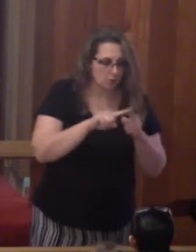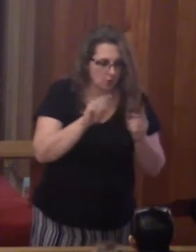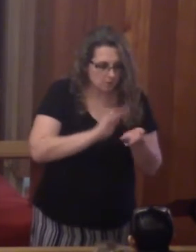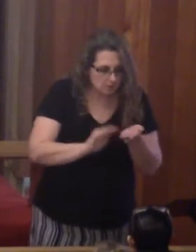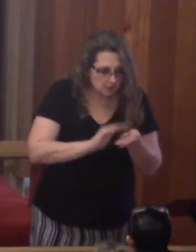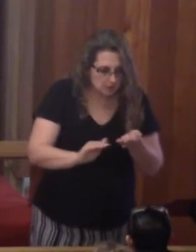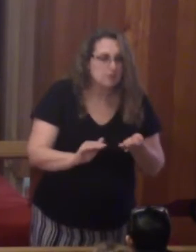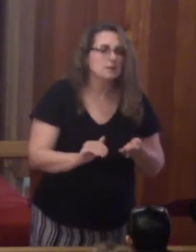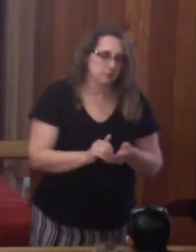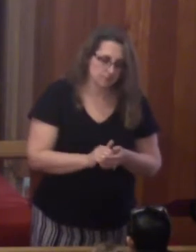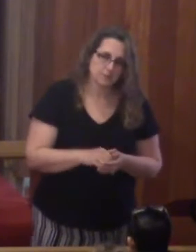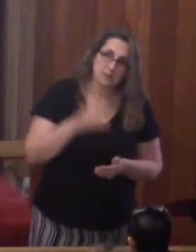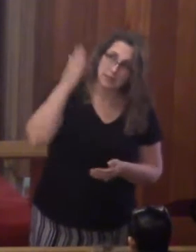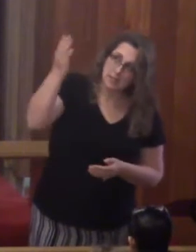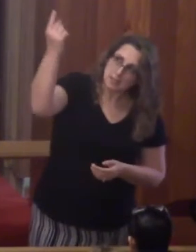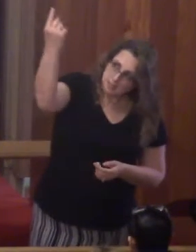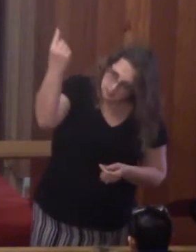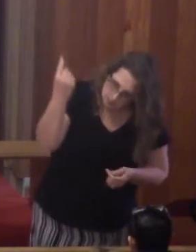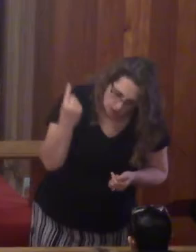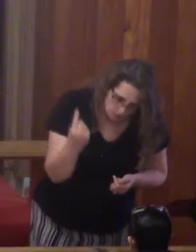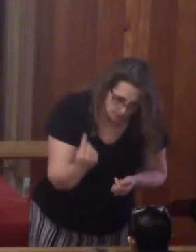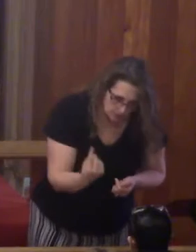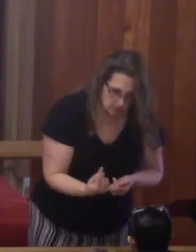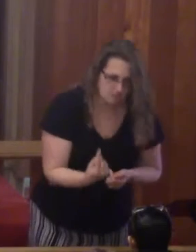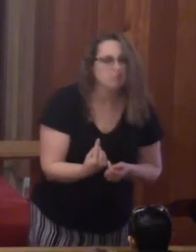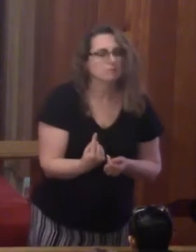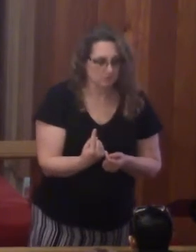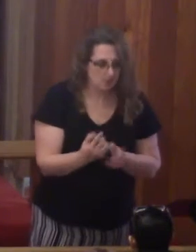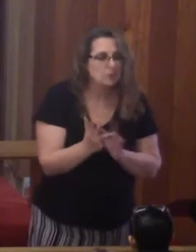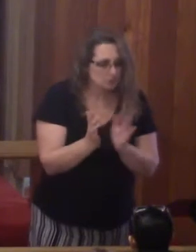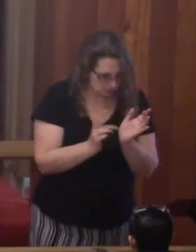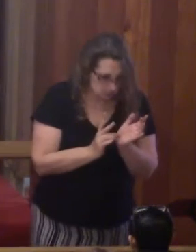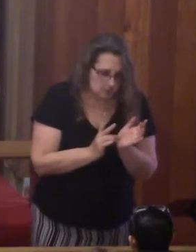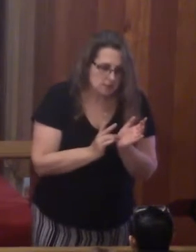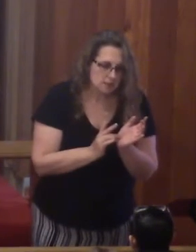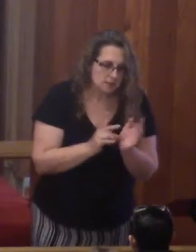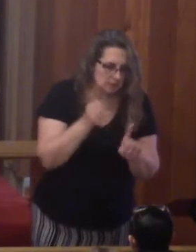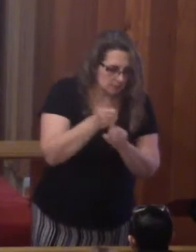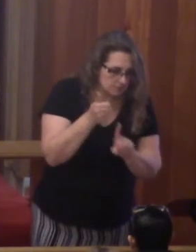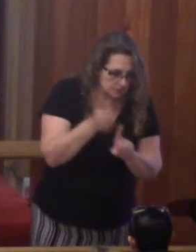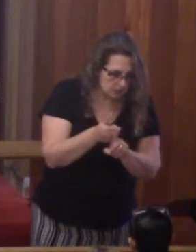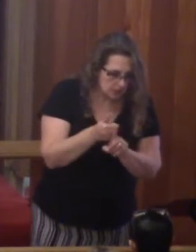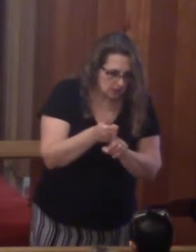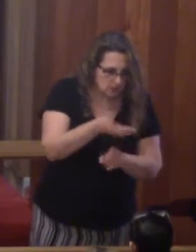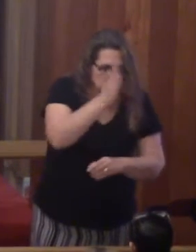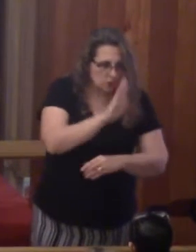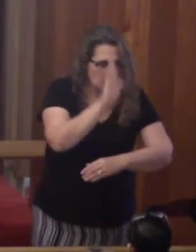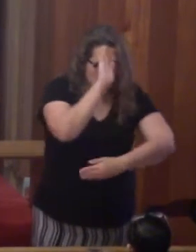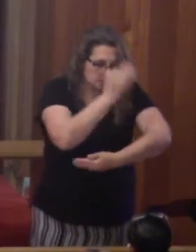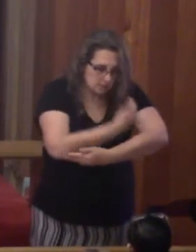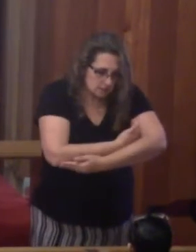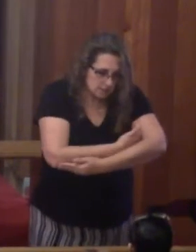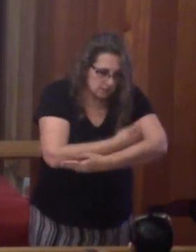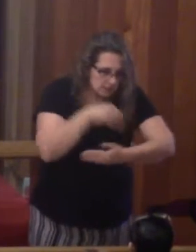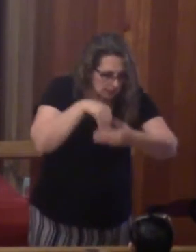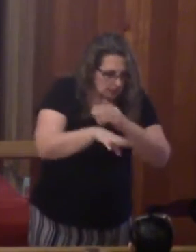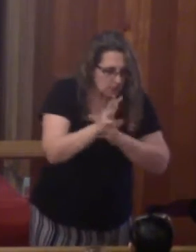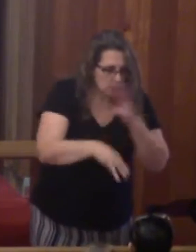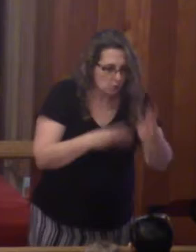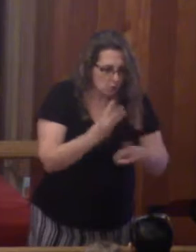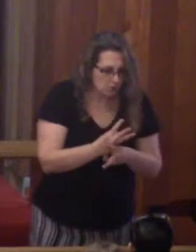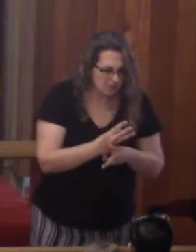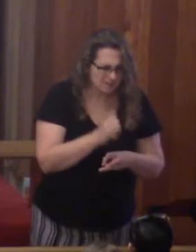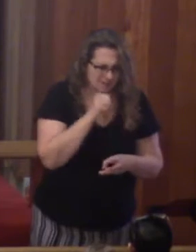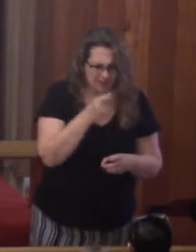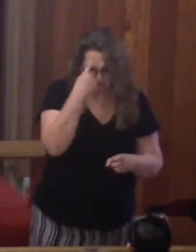your Samaritan, the one who came into enemy territory, Jesus Christ Himself, the Son of God, who entered this world not to win